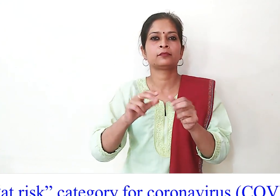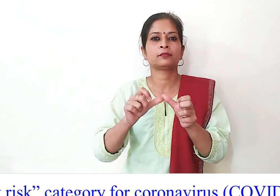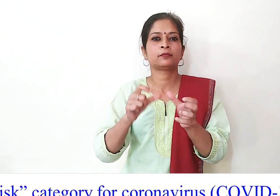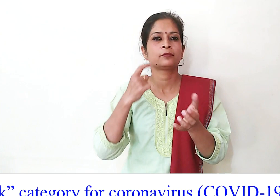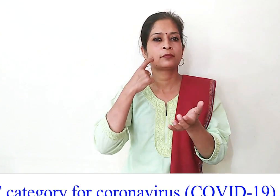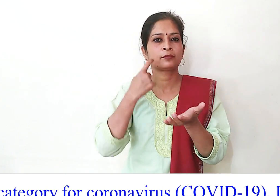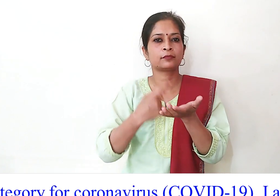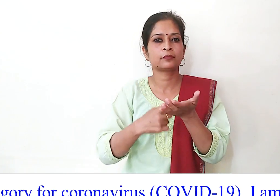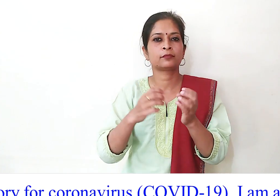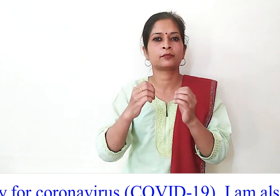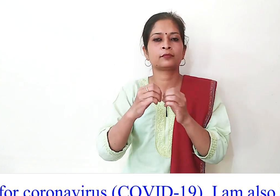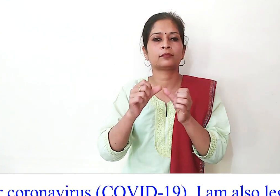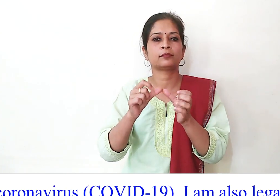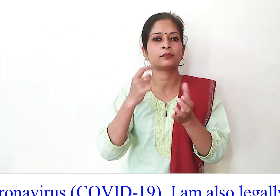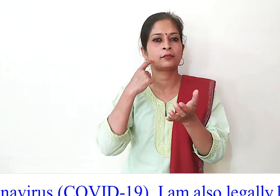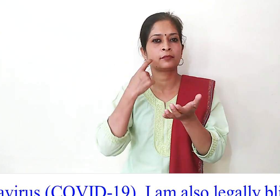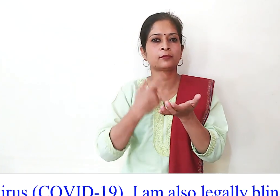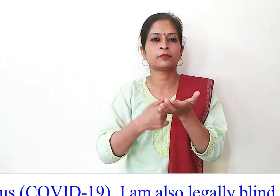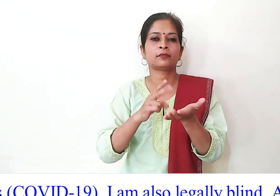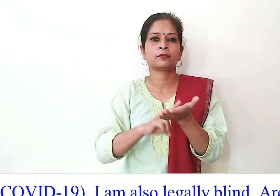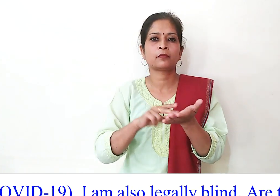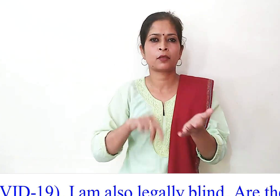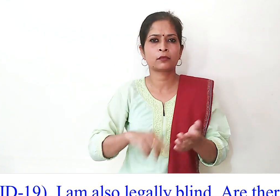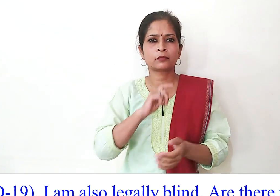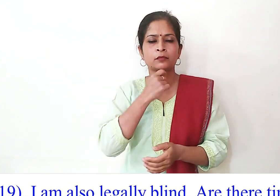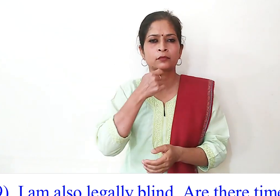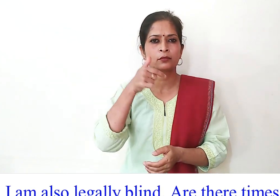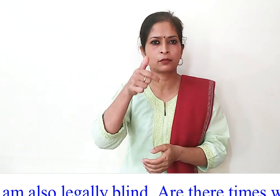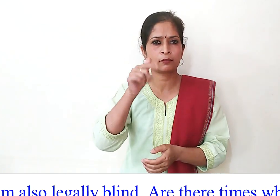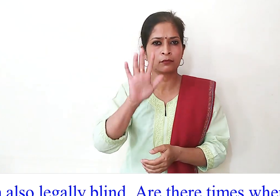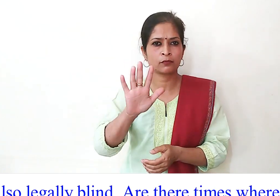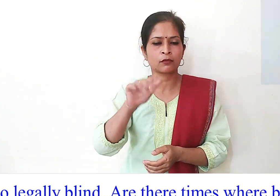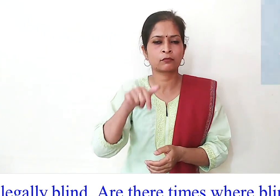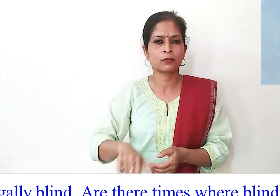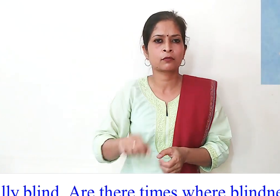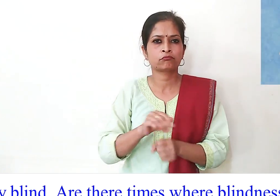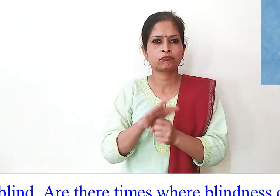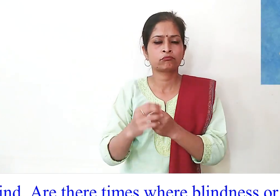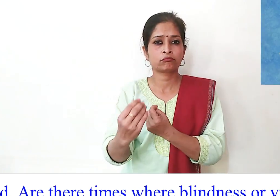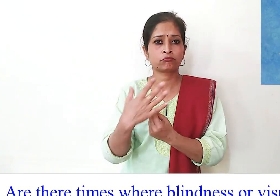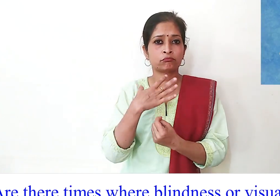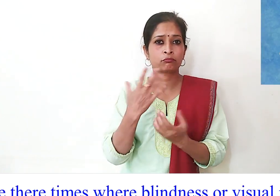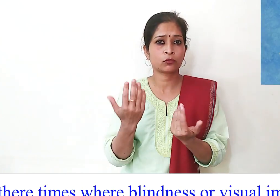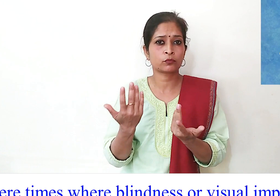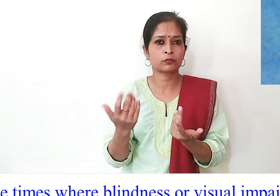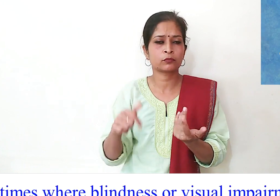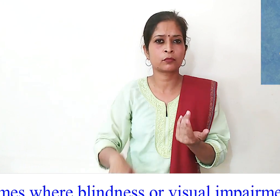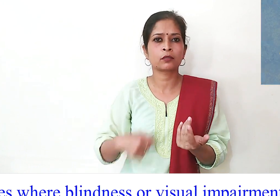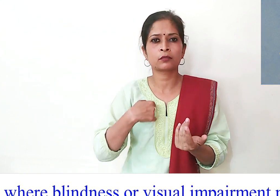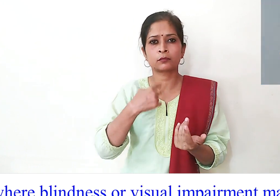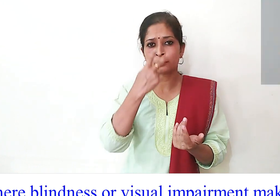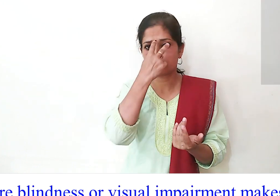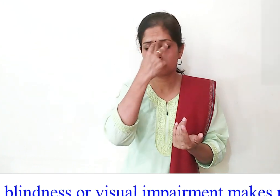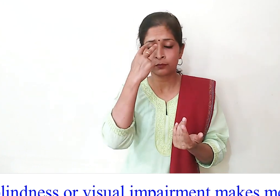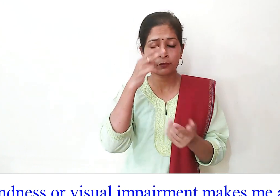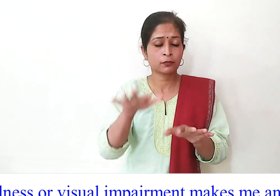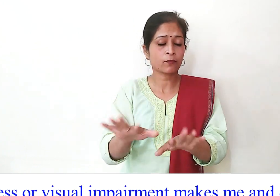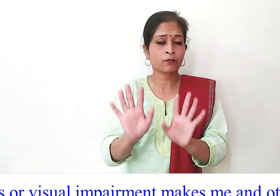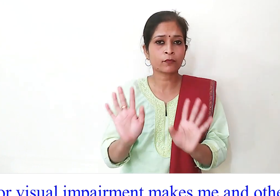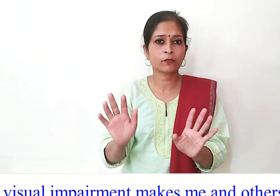the at-risk category for coronavirus, COVID-19. I'm also legally blind. Are there times where blindness